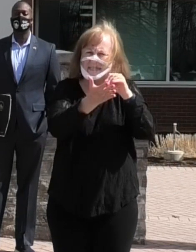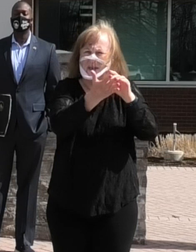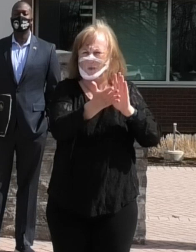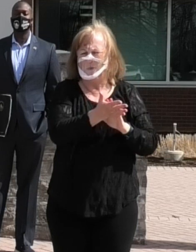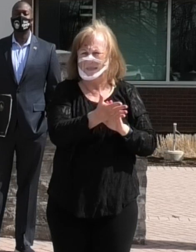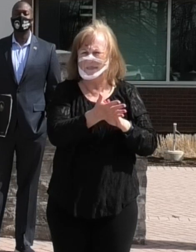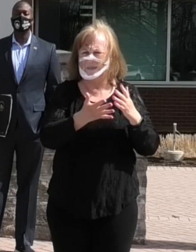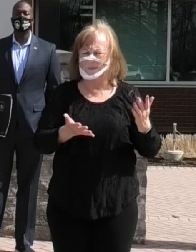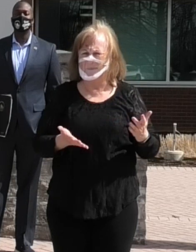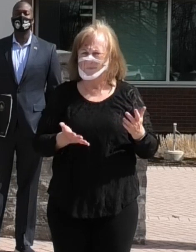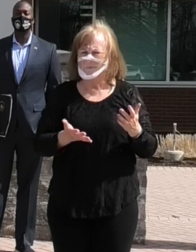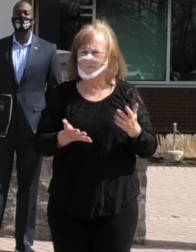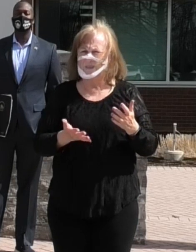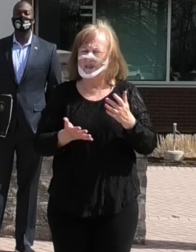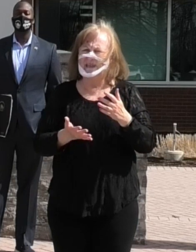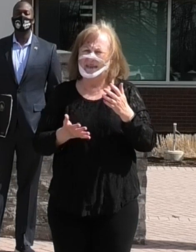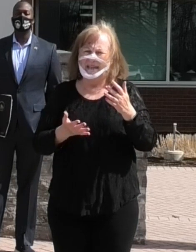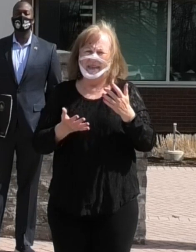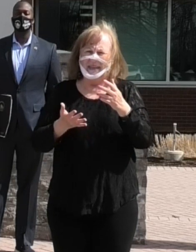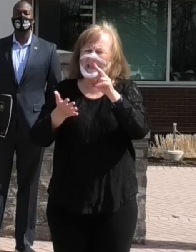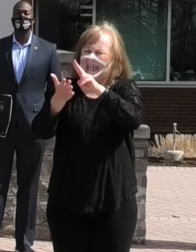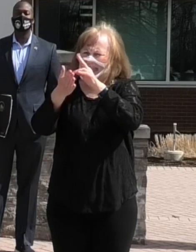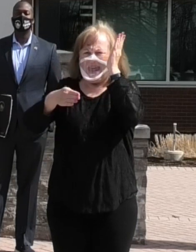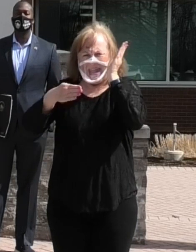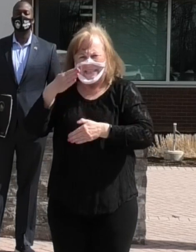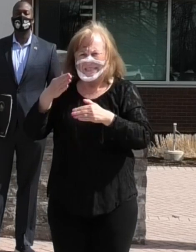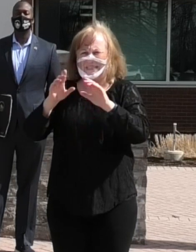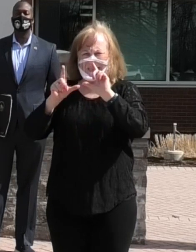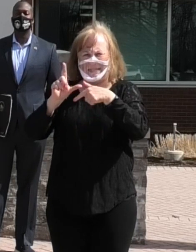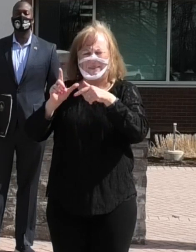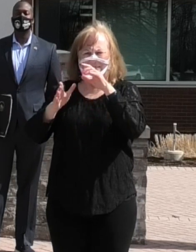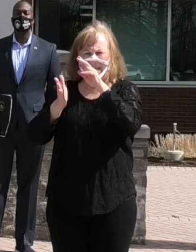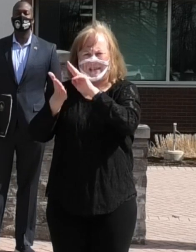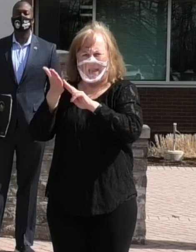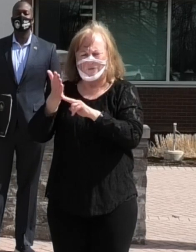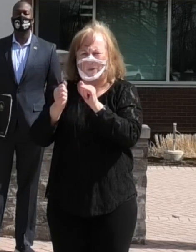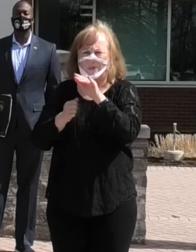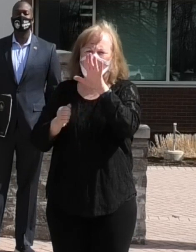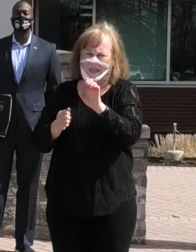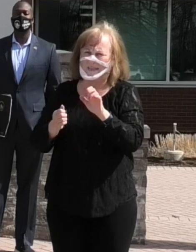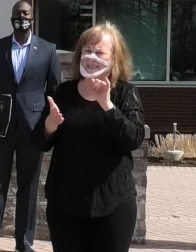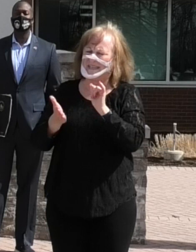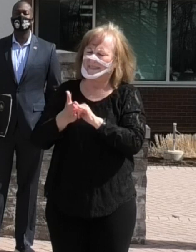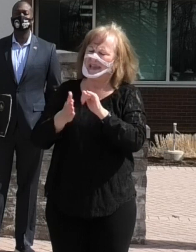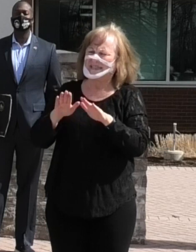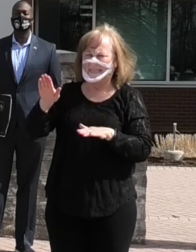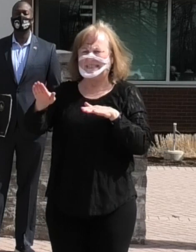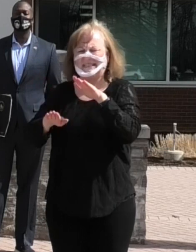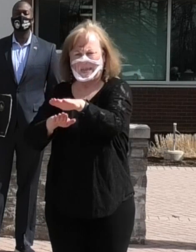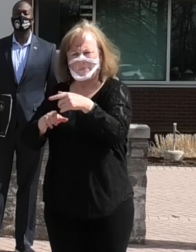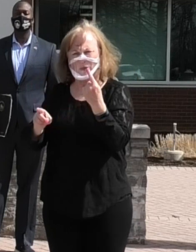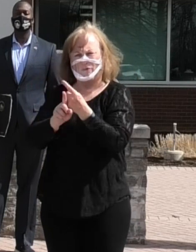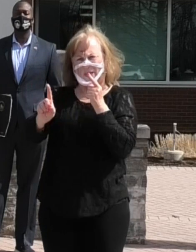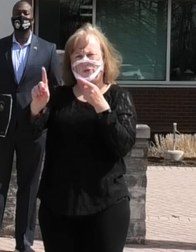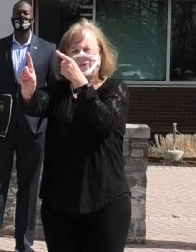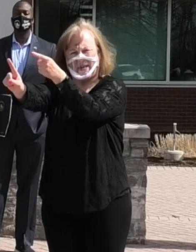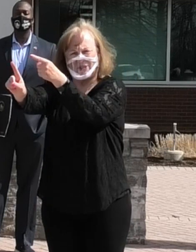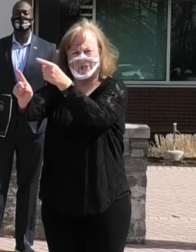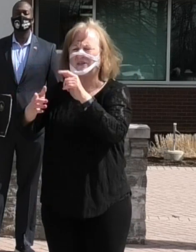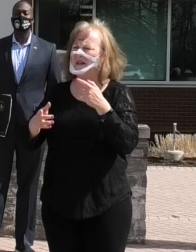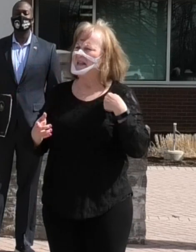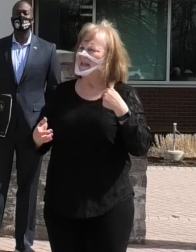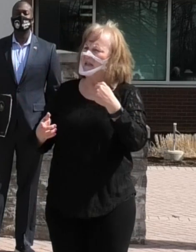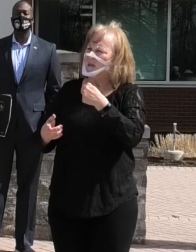undocumented. Ending the contract with ICE is a step in the right direction that